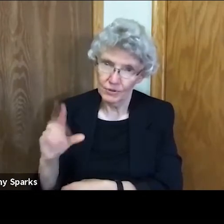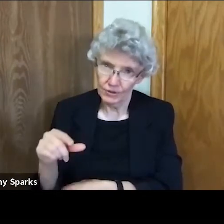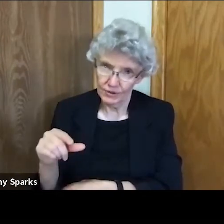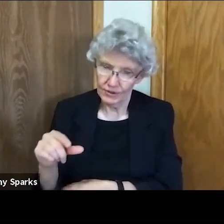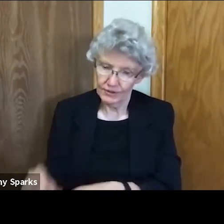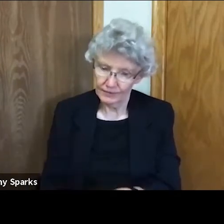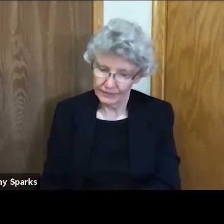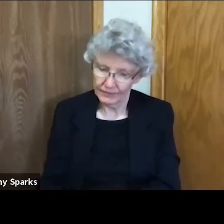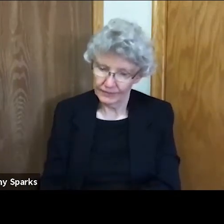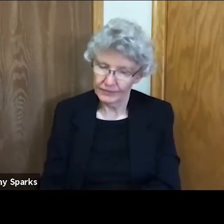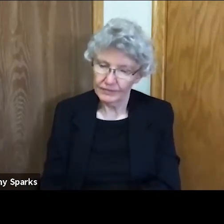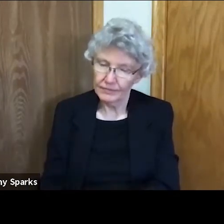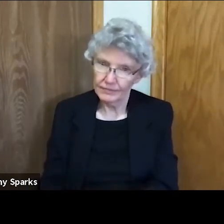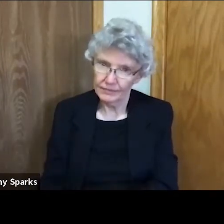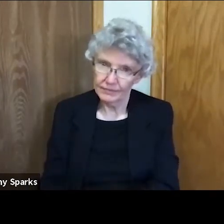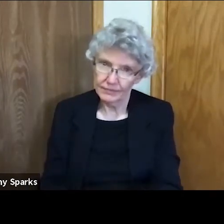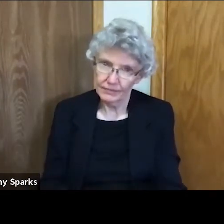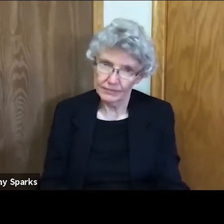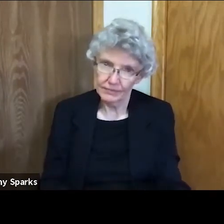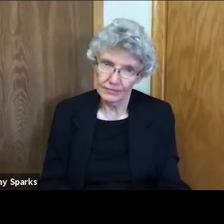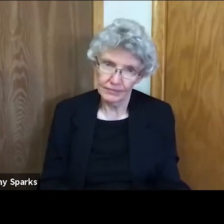Shirley Solberg,